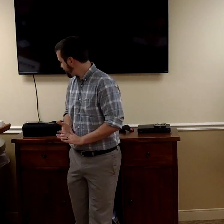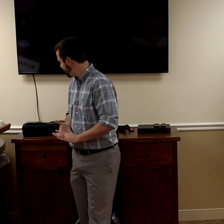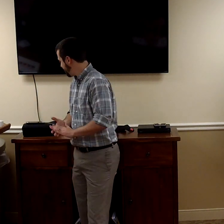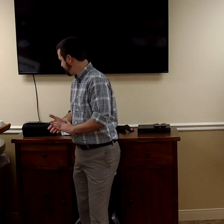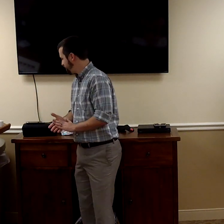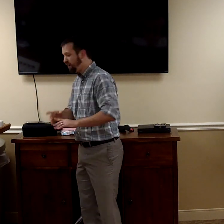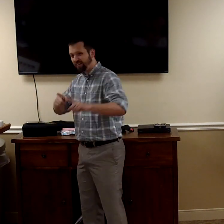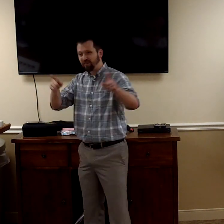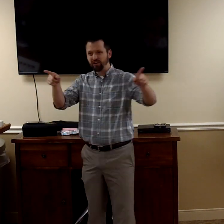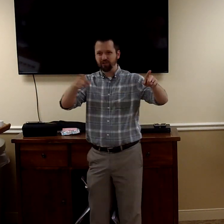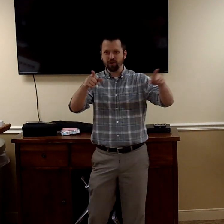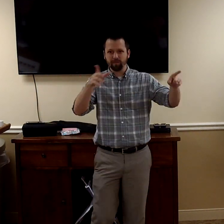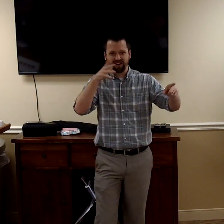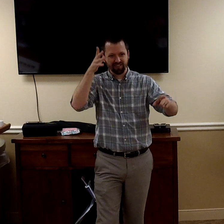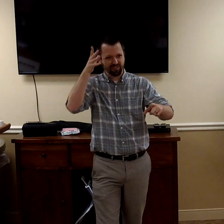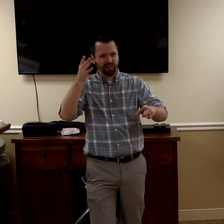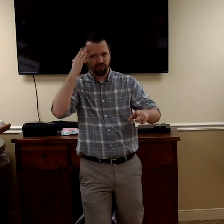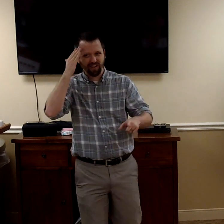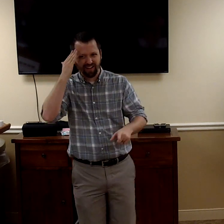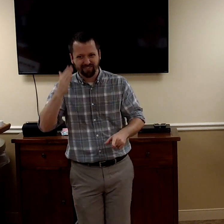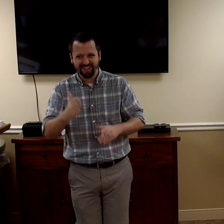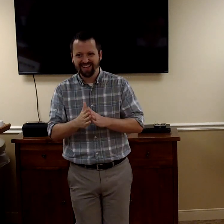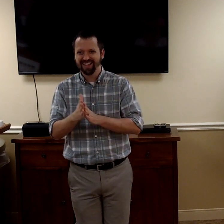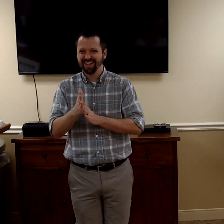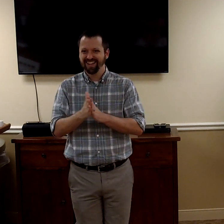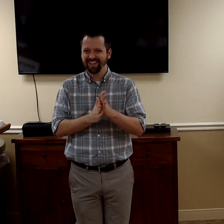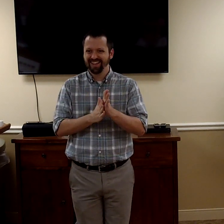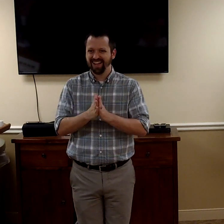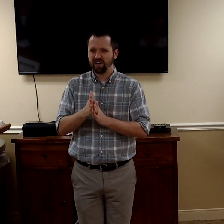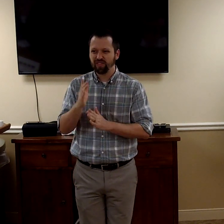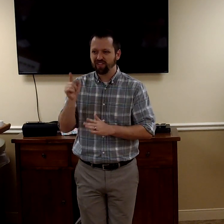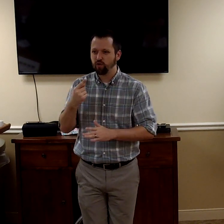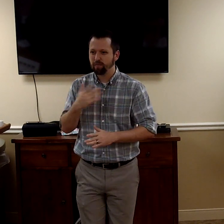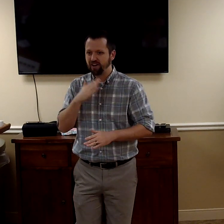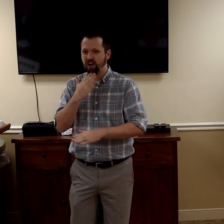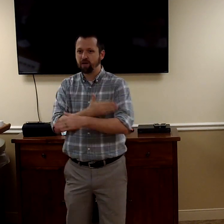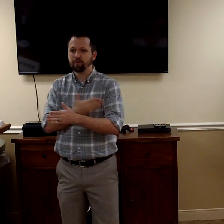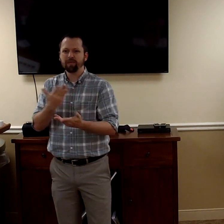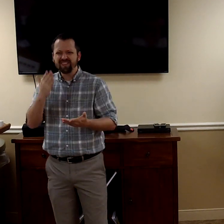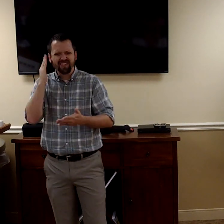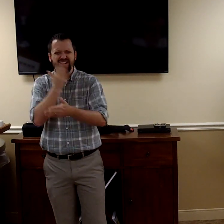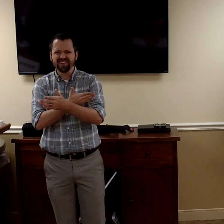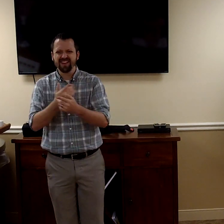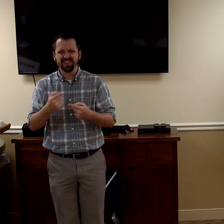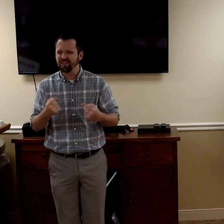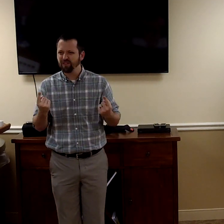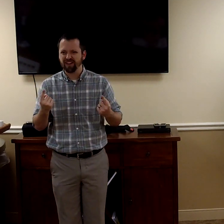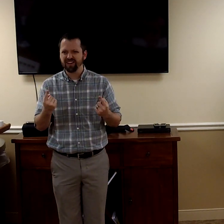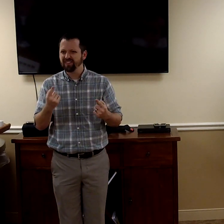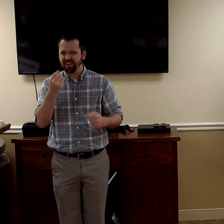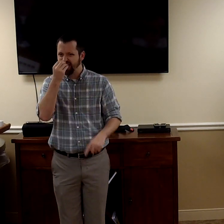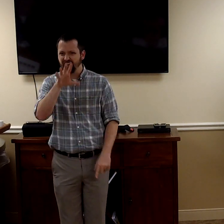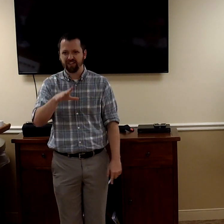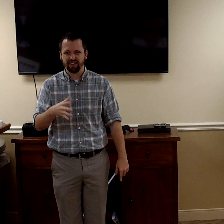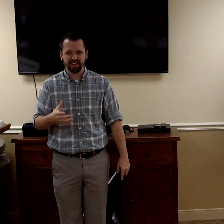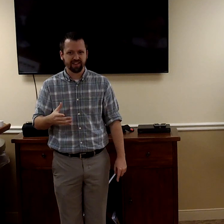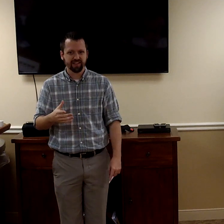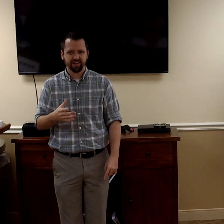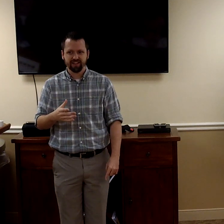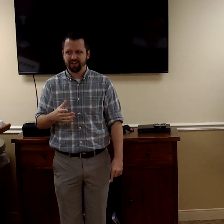Yes. You all know, you all parents, you know. I don't think it's only my daughter, but my son is different. He doesn't care. Like,